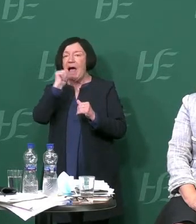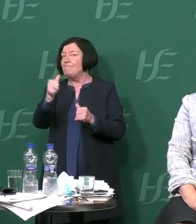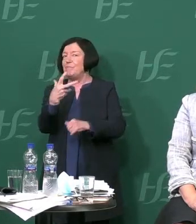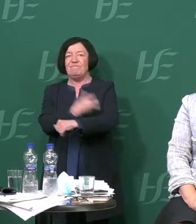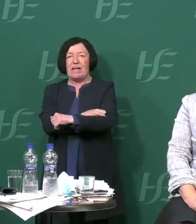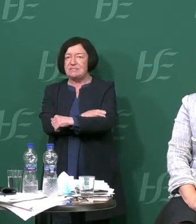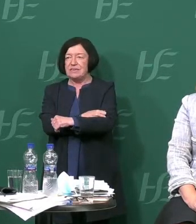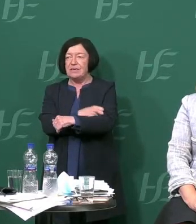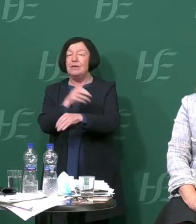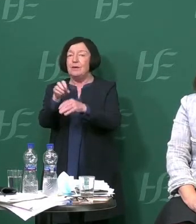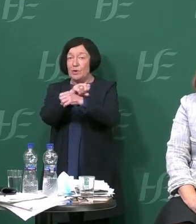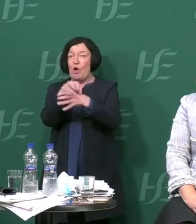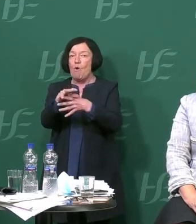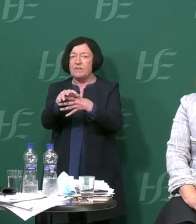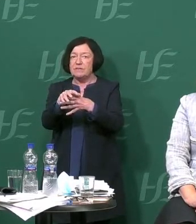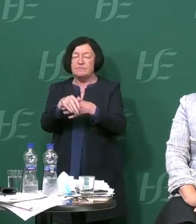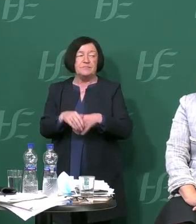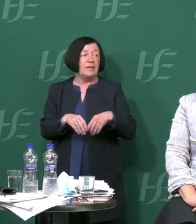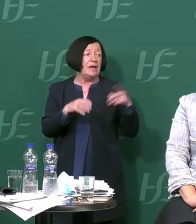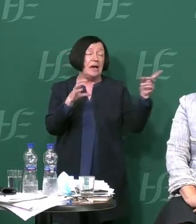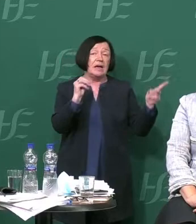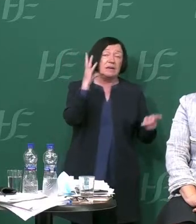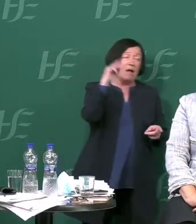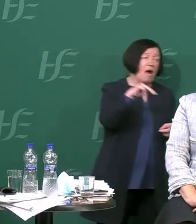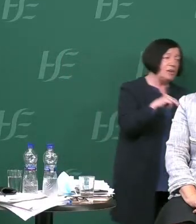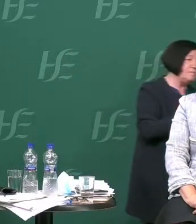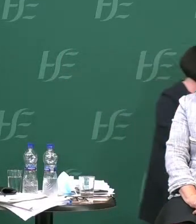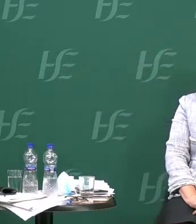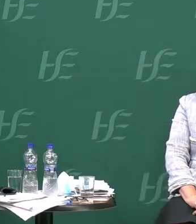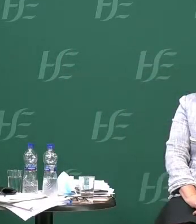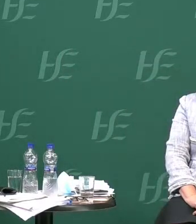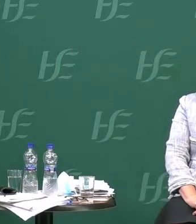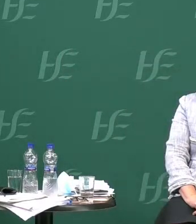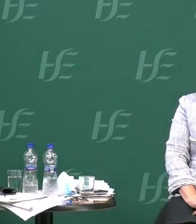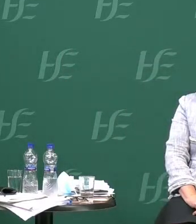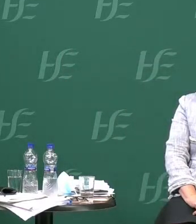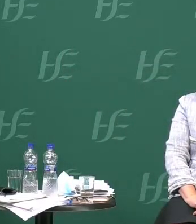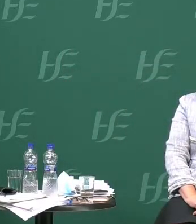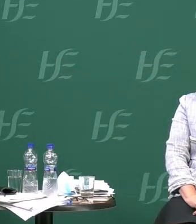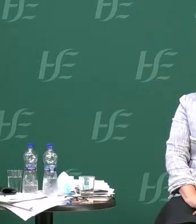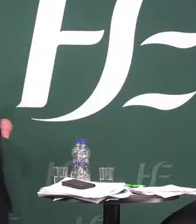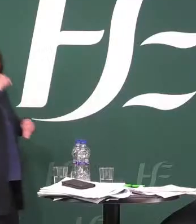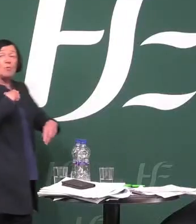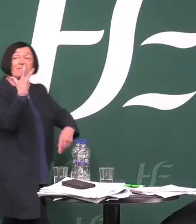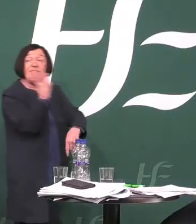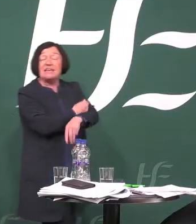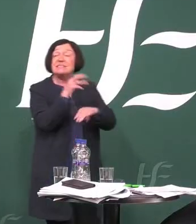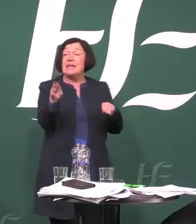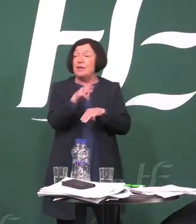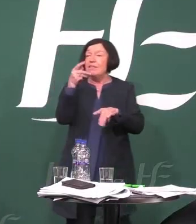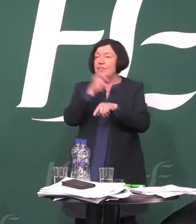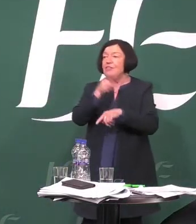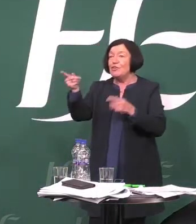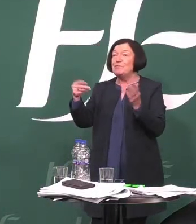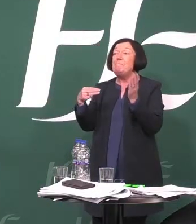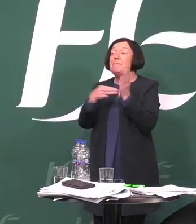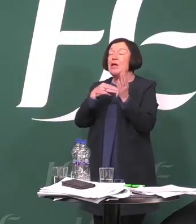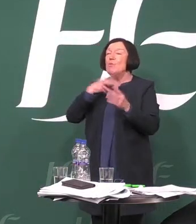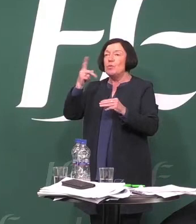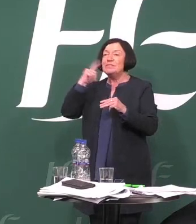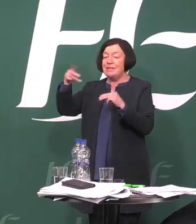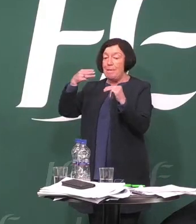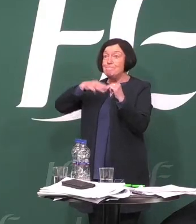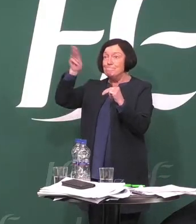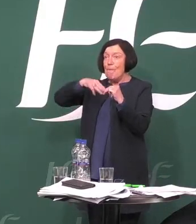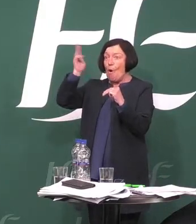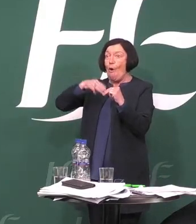been vaccinated with COVID. Normally, the more we vaccinate people, then there's millions of people vaccinated. So we're going to see